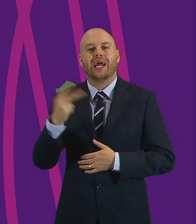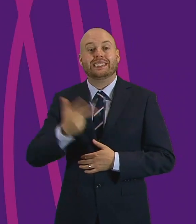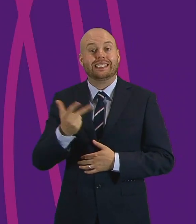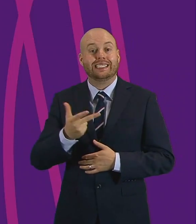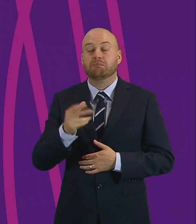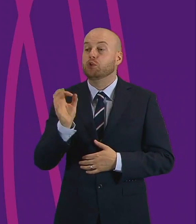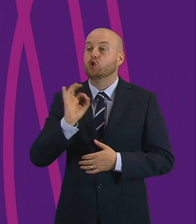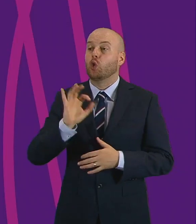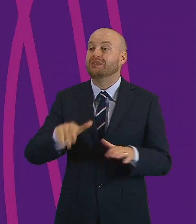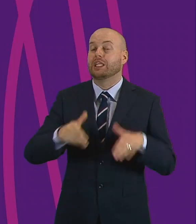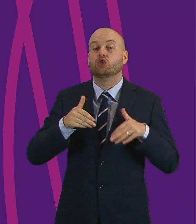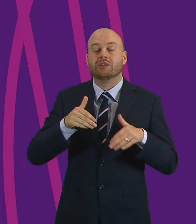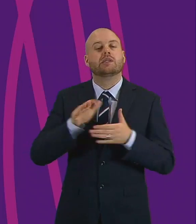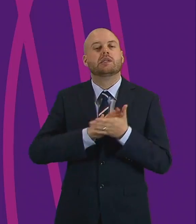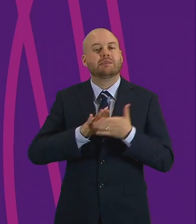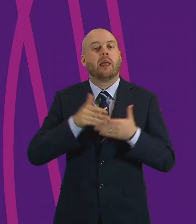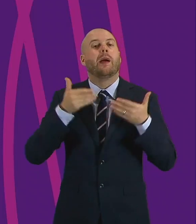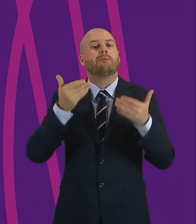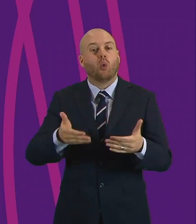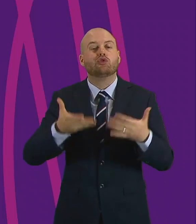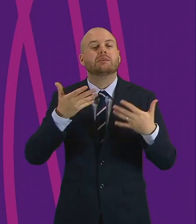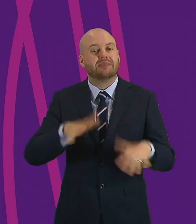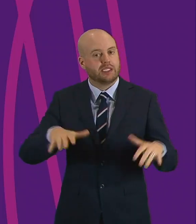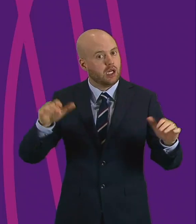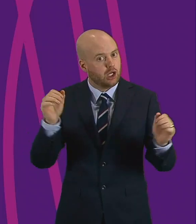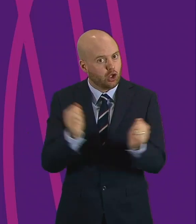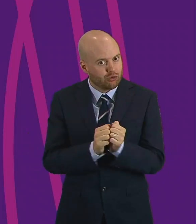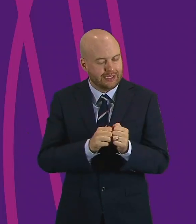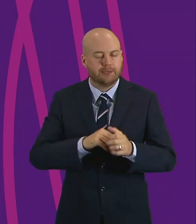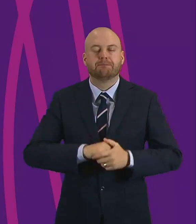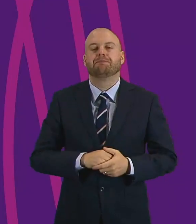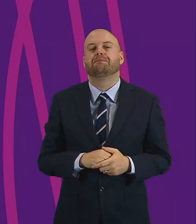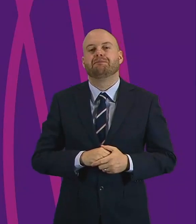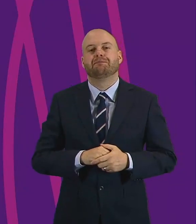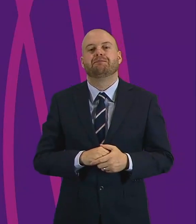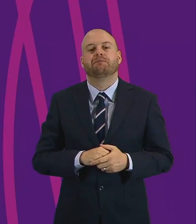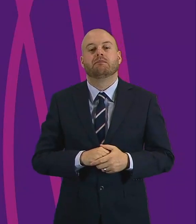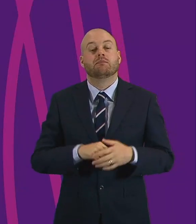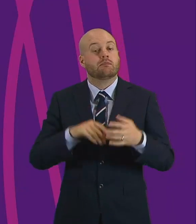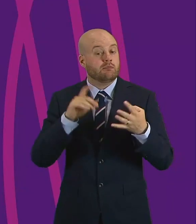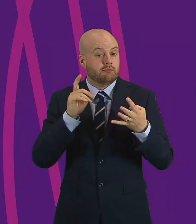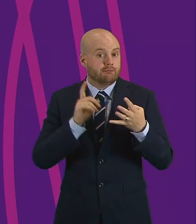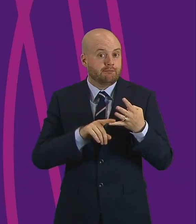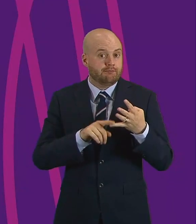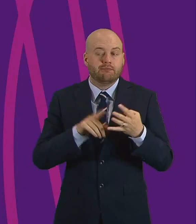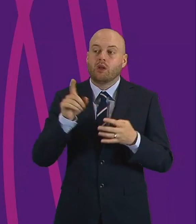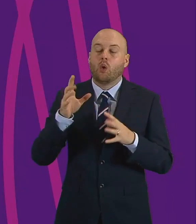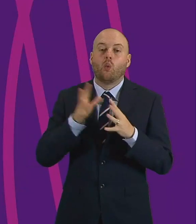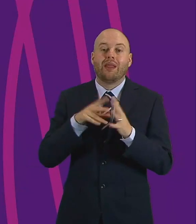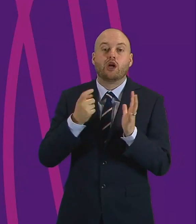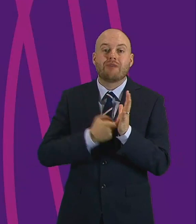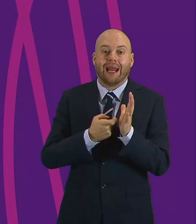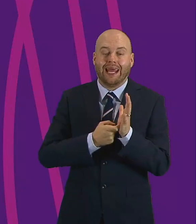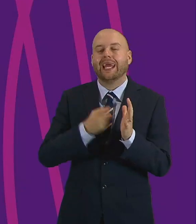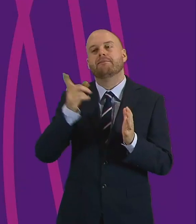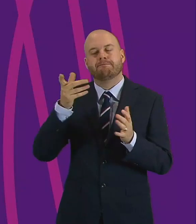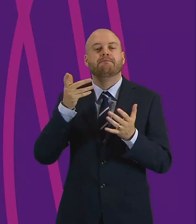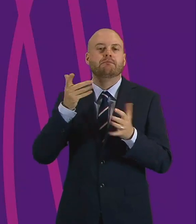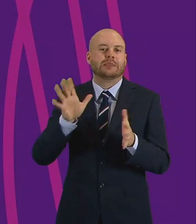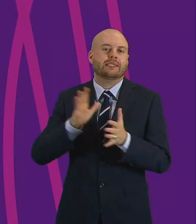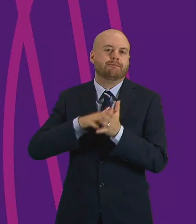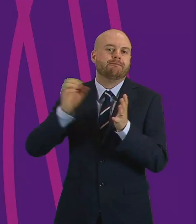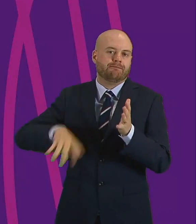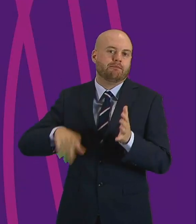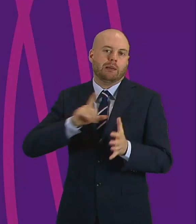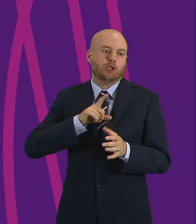were no abstentions. The motion is therefore agreed. The amendment in the name of Willie Rennie is preempted. So the